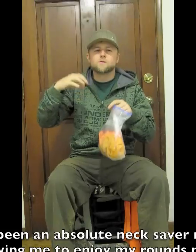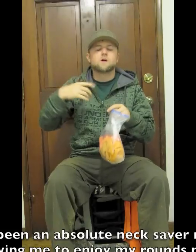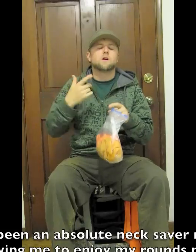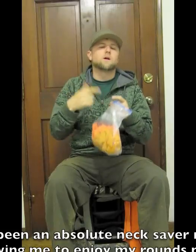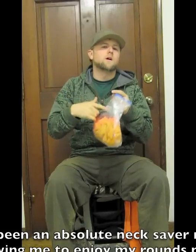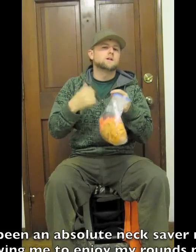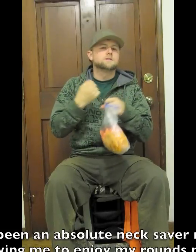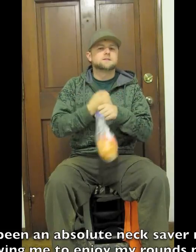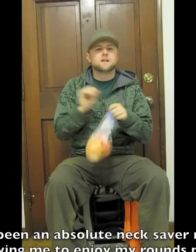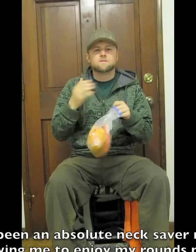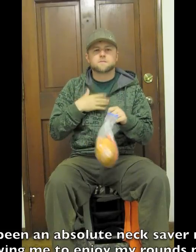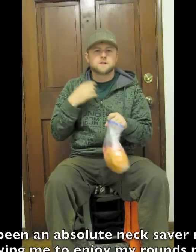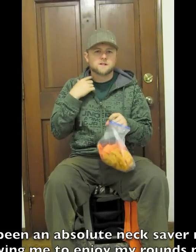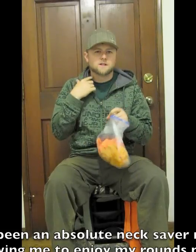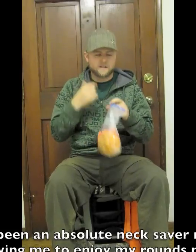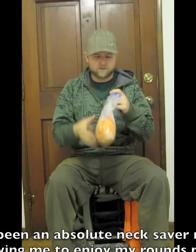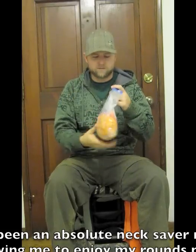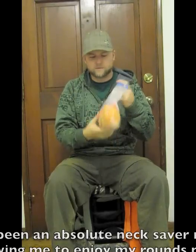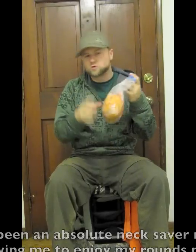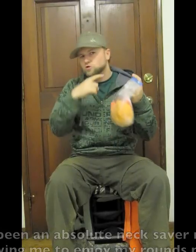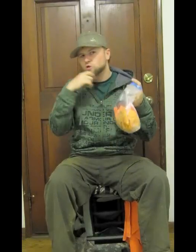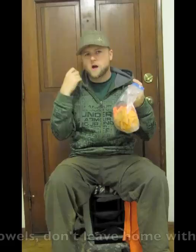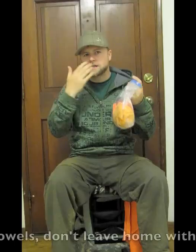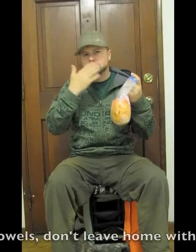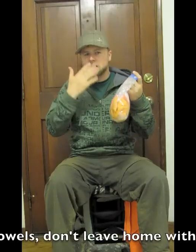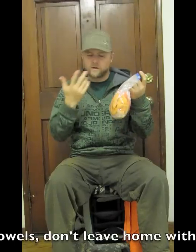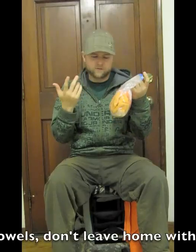Leave your expectations where they lay.